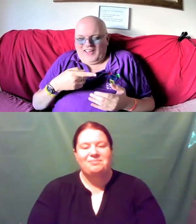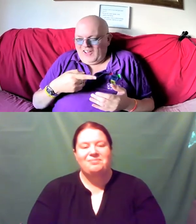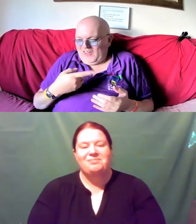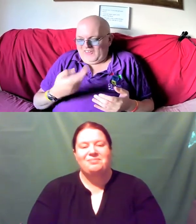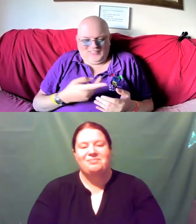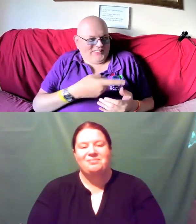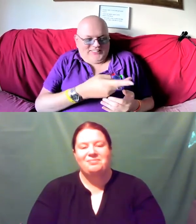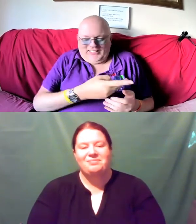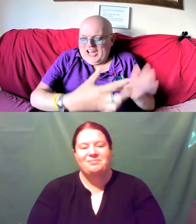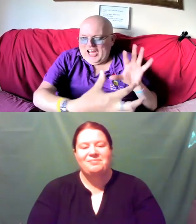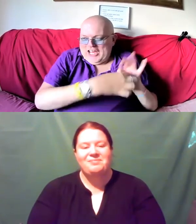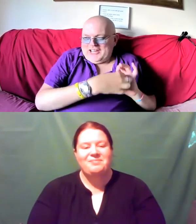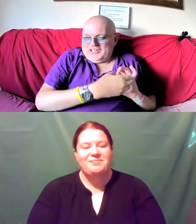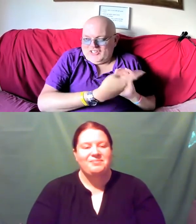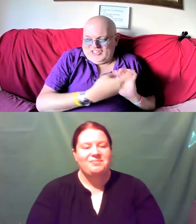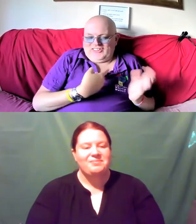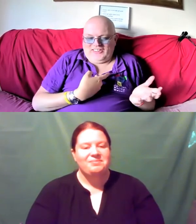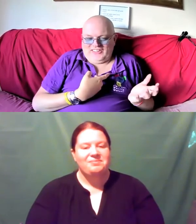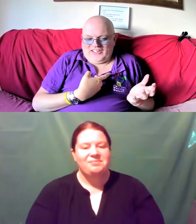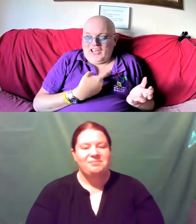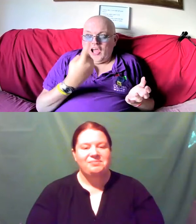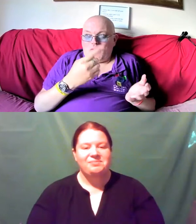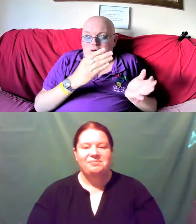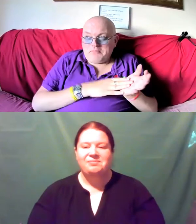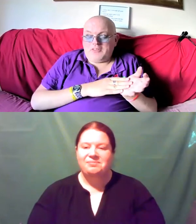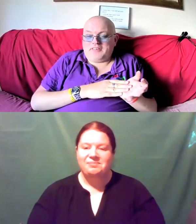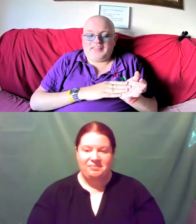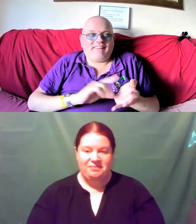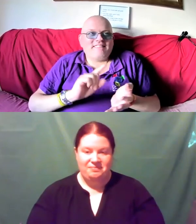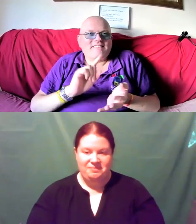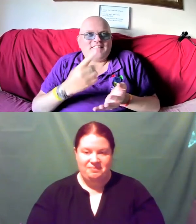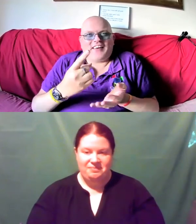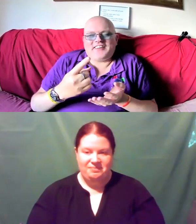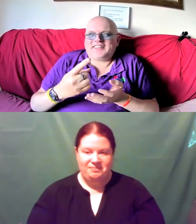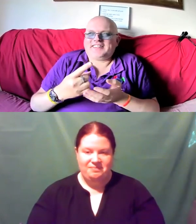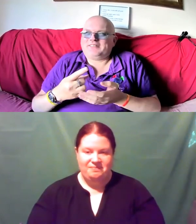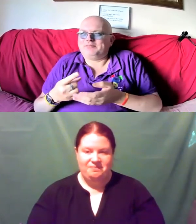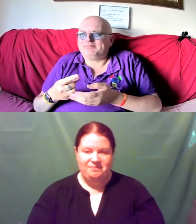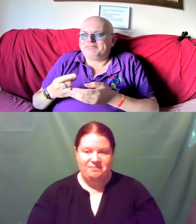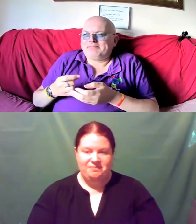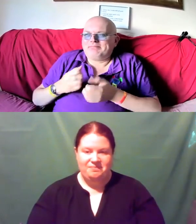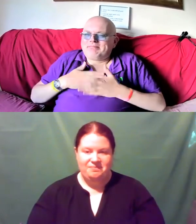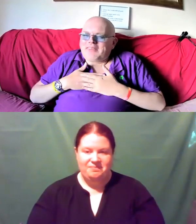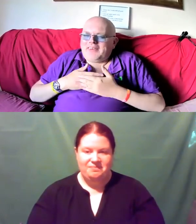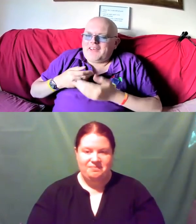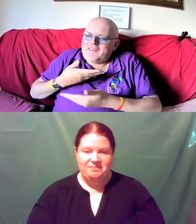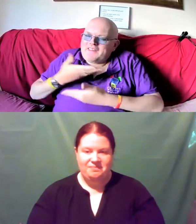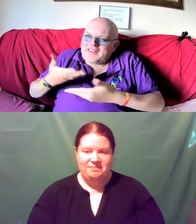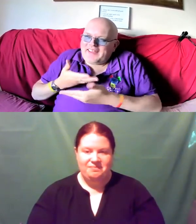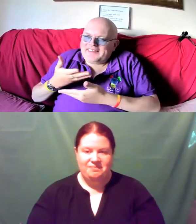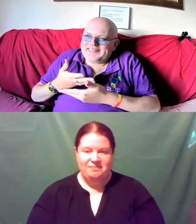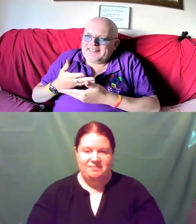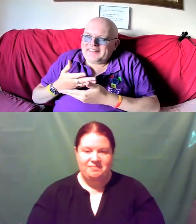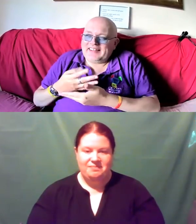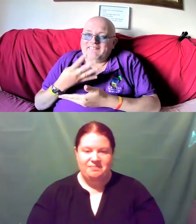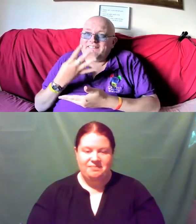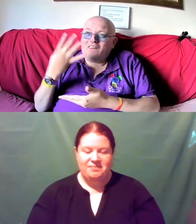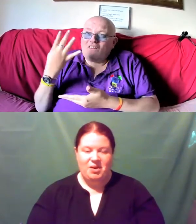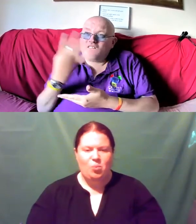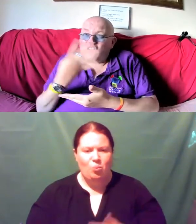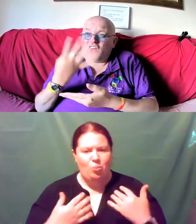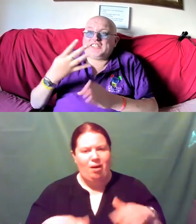And so it was about a month later that we actually went on our first date. And that's coming up for 14 years.